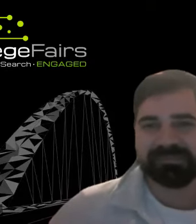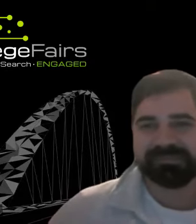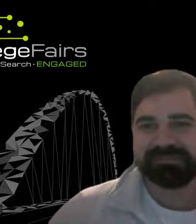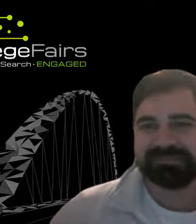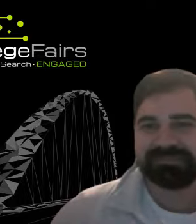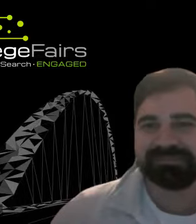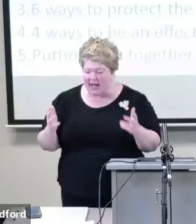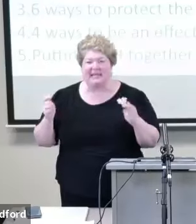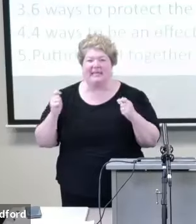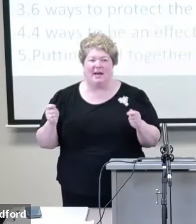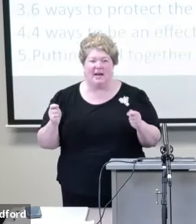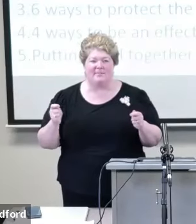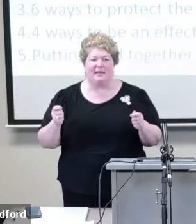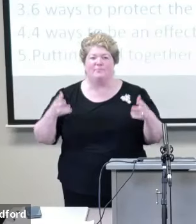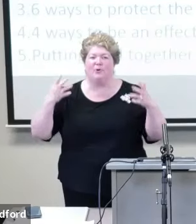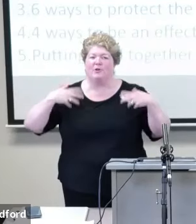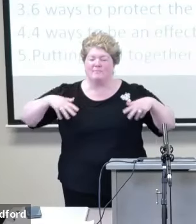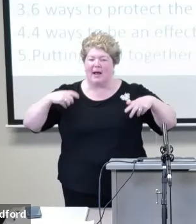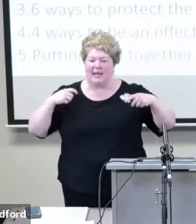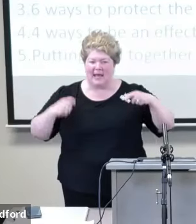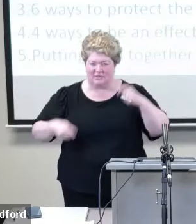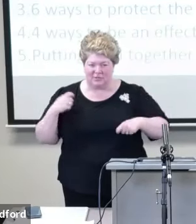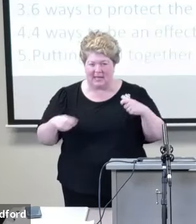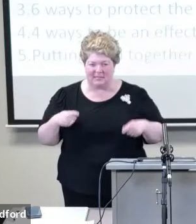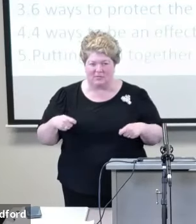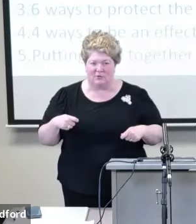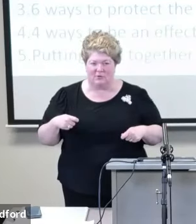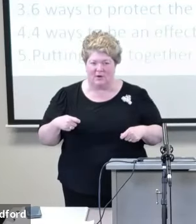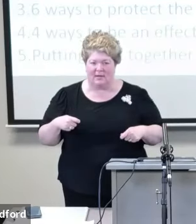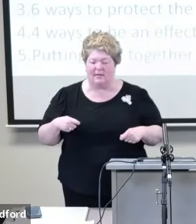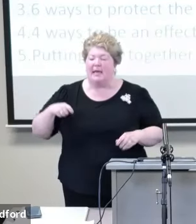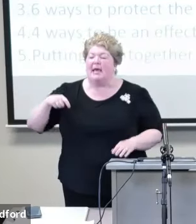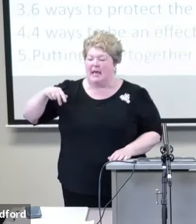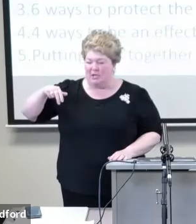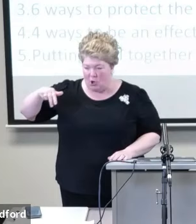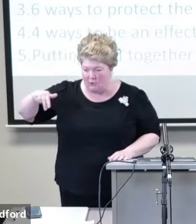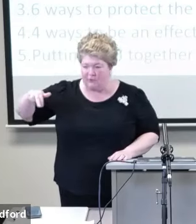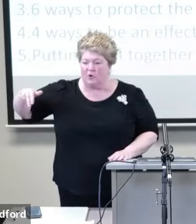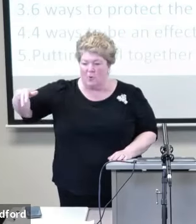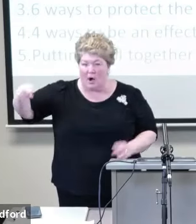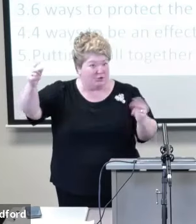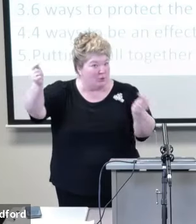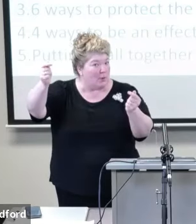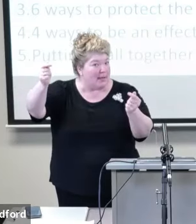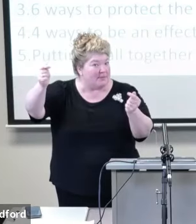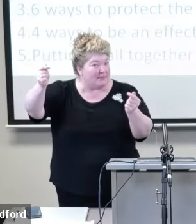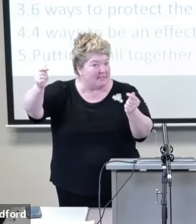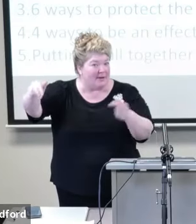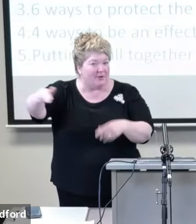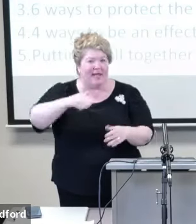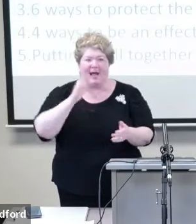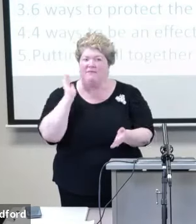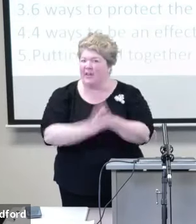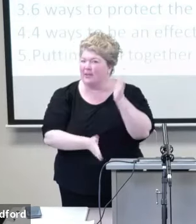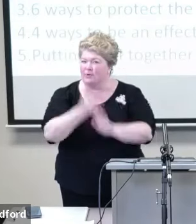if i get up and put my exercise clothes on and go for a walk as soon as i wake up on